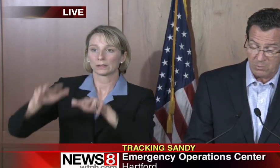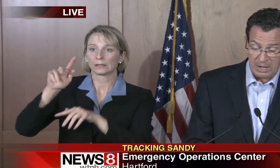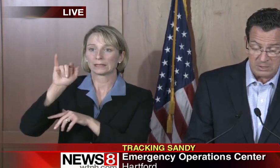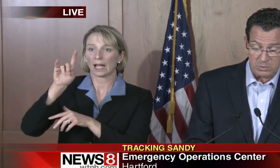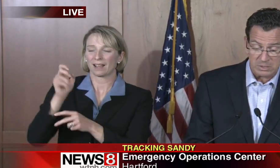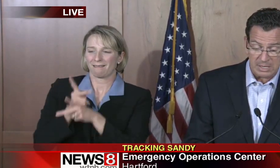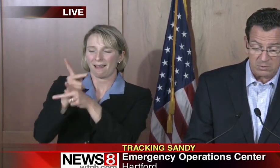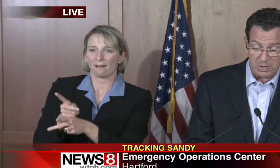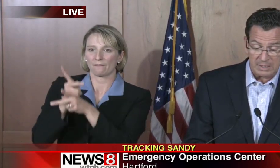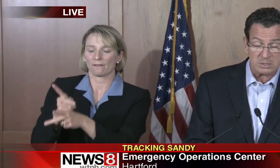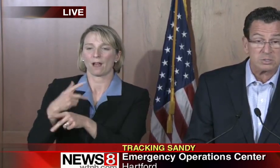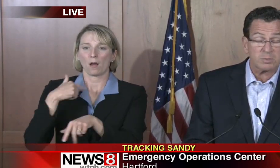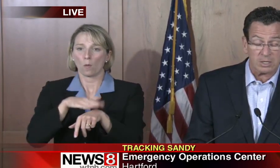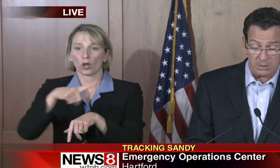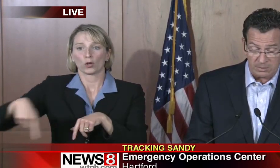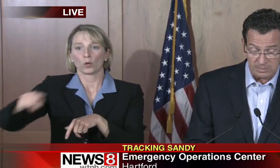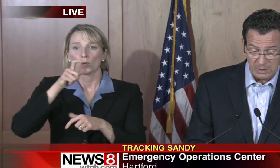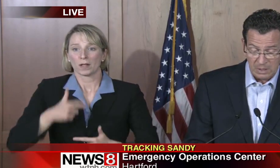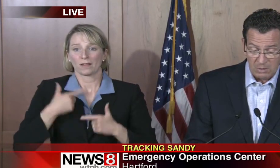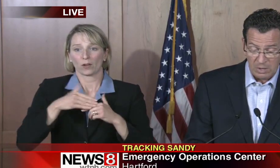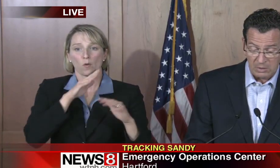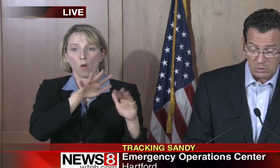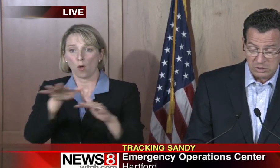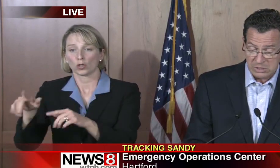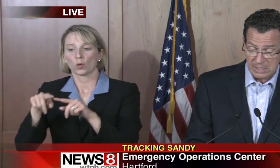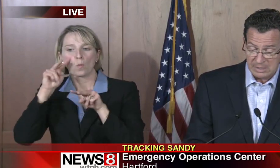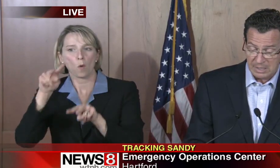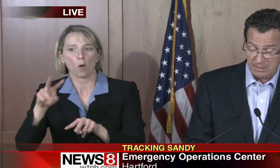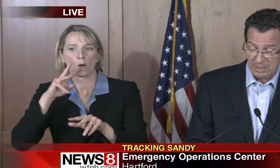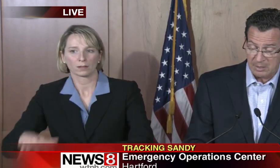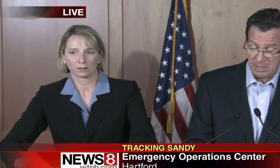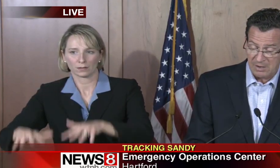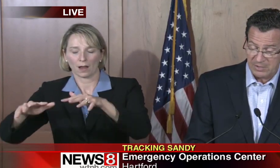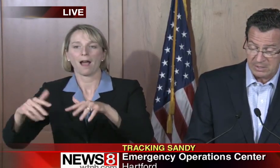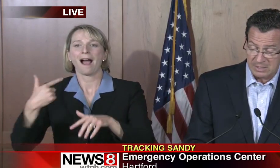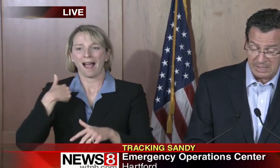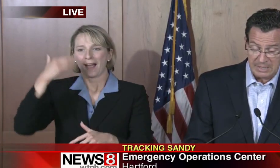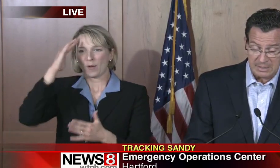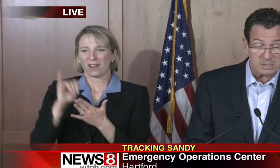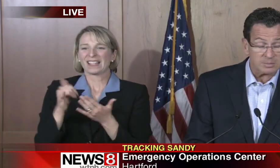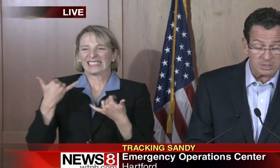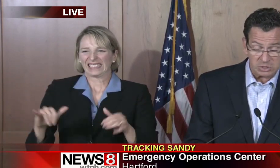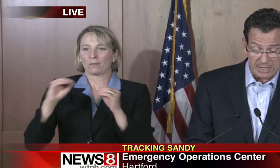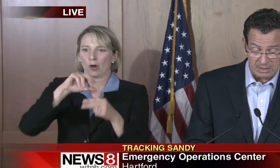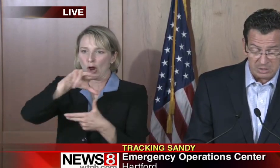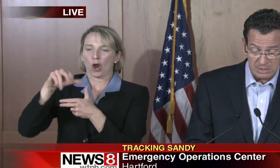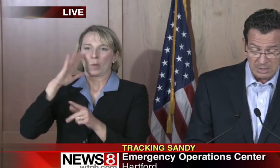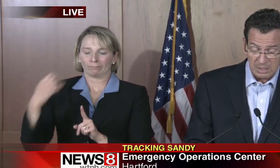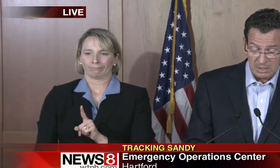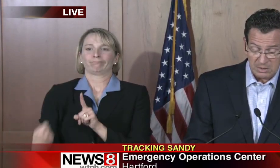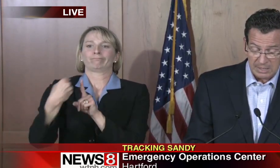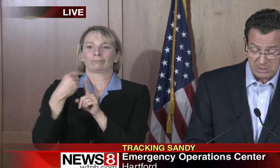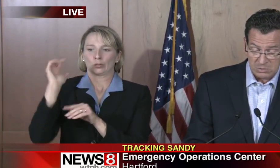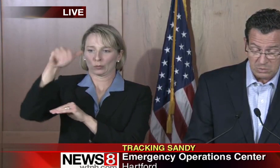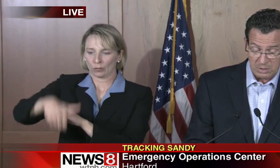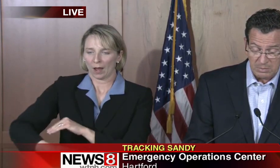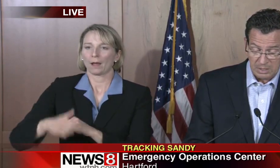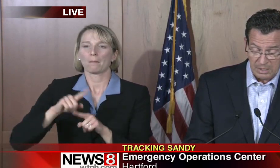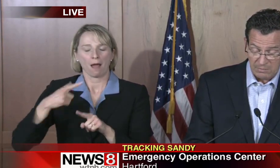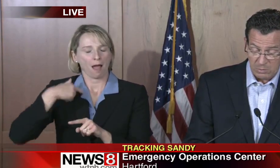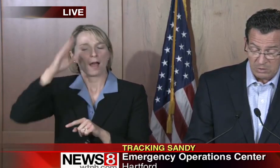water that rise when the sound rises to be alert. While the worst is yet to come, I am confident that Connecticut is up to the challenge. Thanks